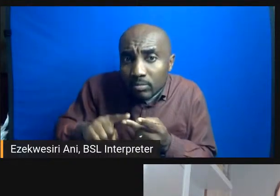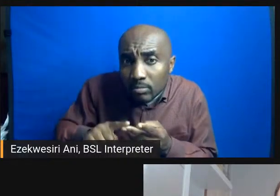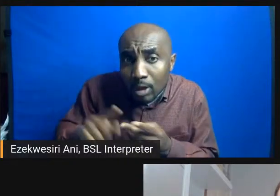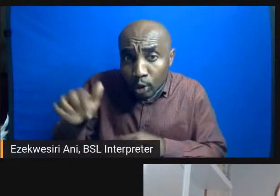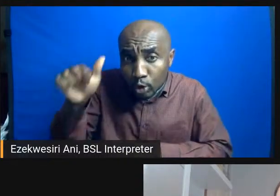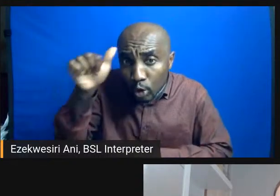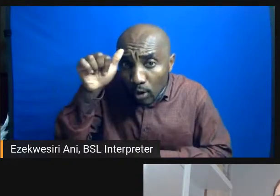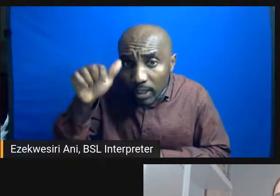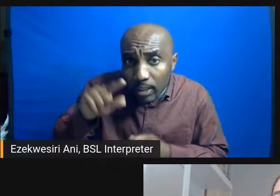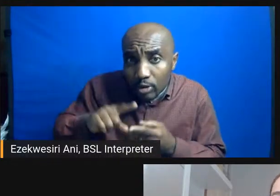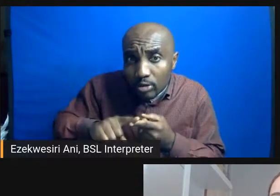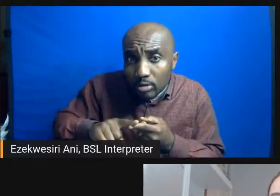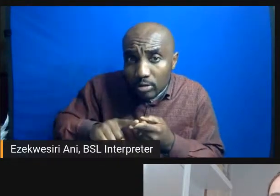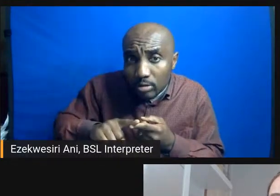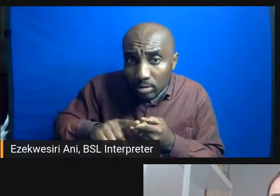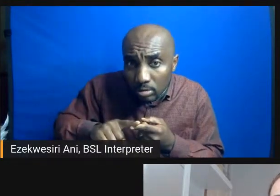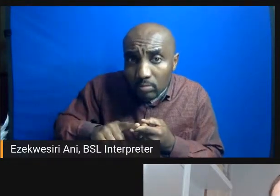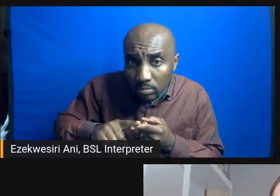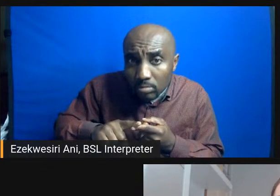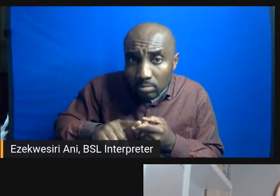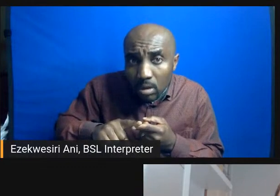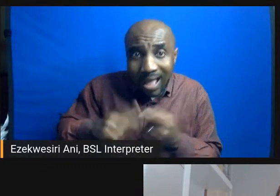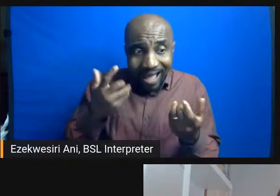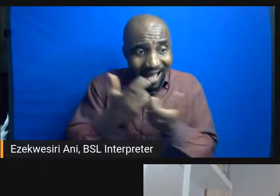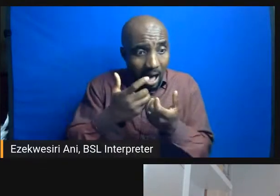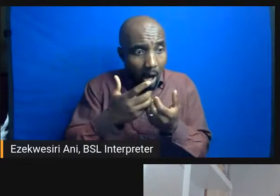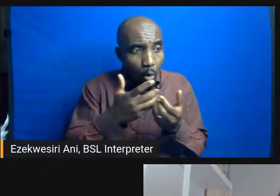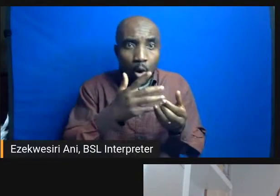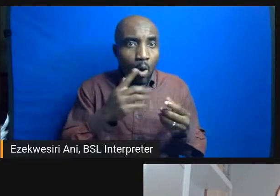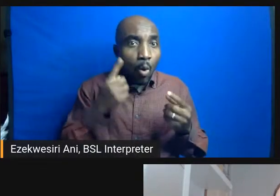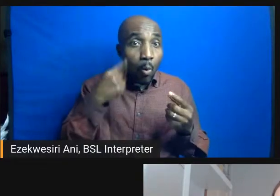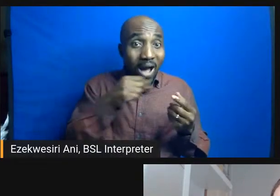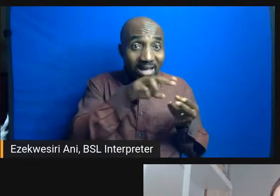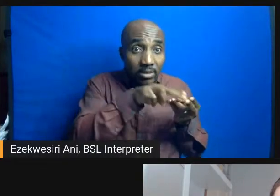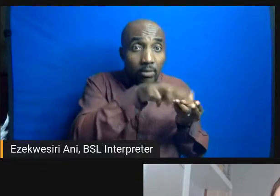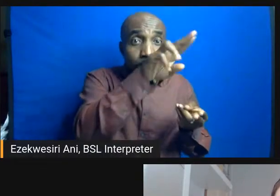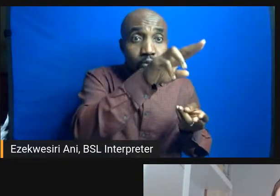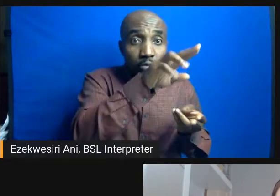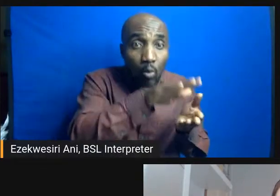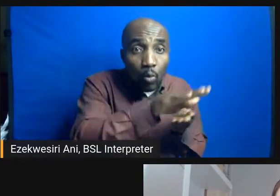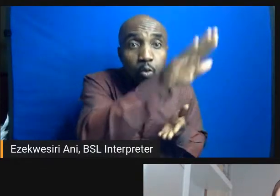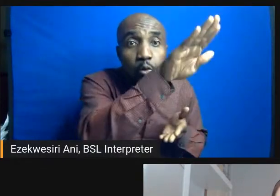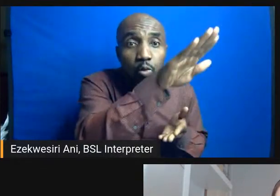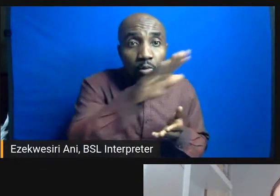knowledge, the trajectories, their boundaries and limitations.